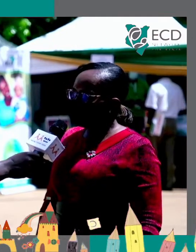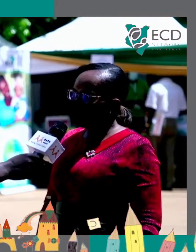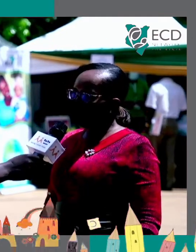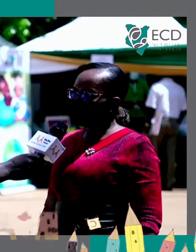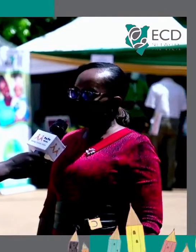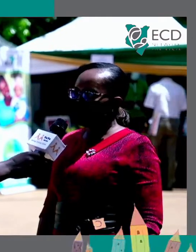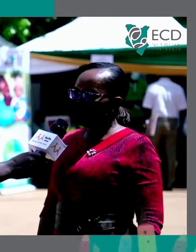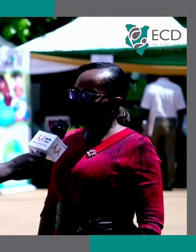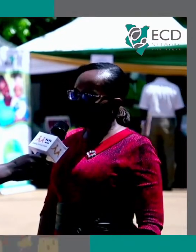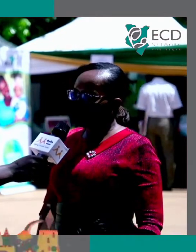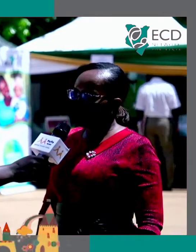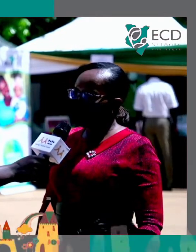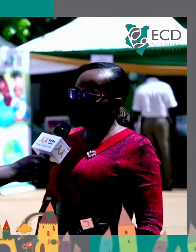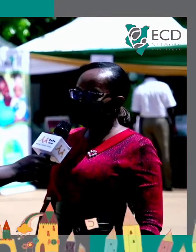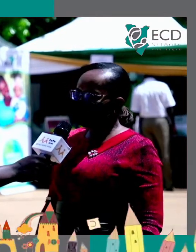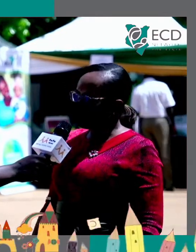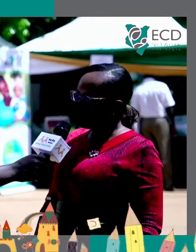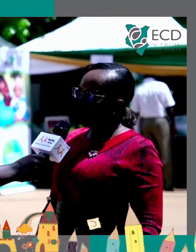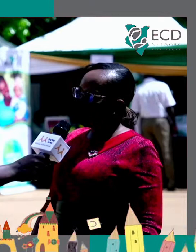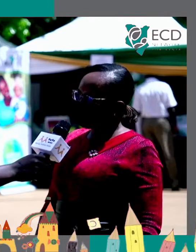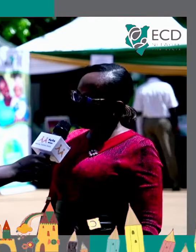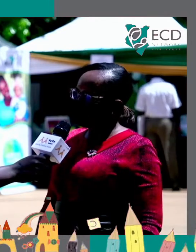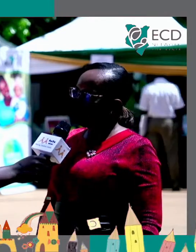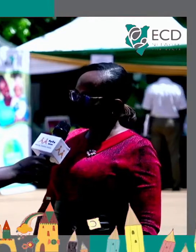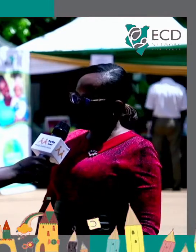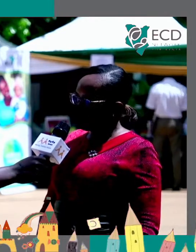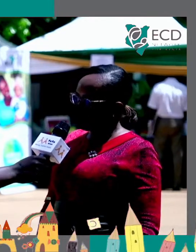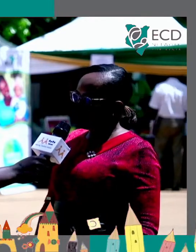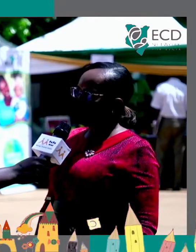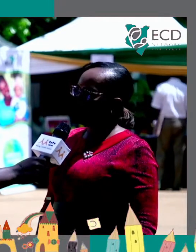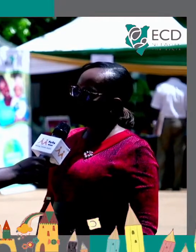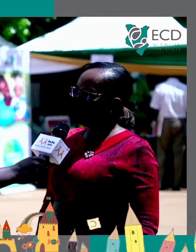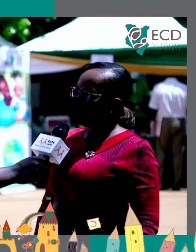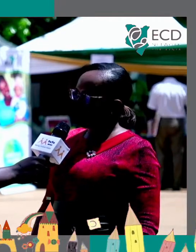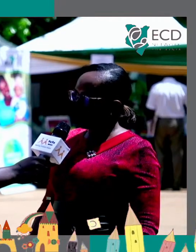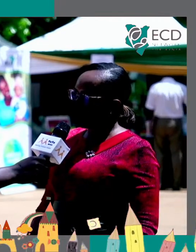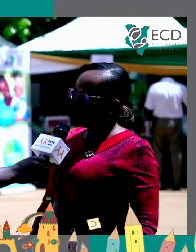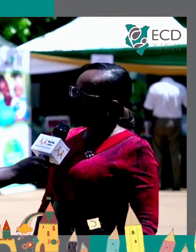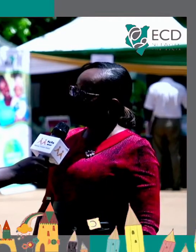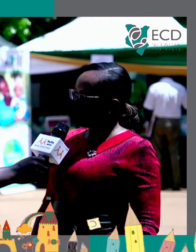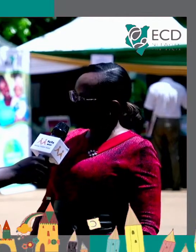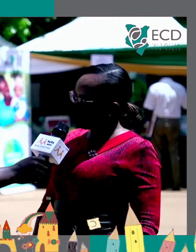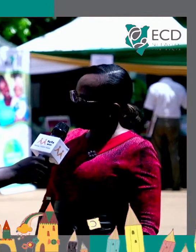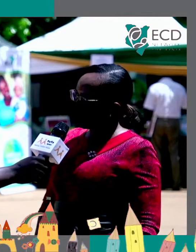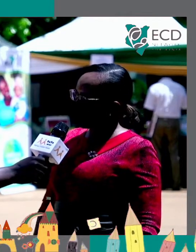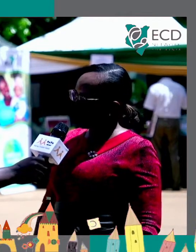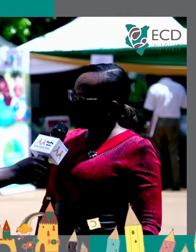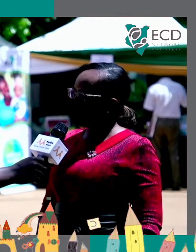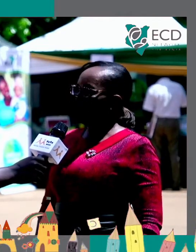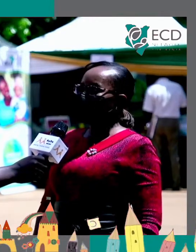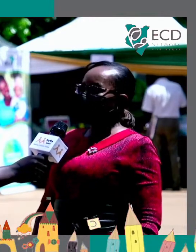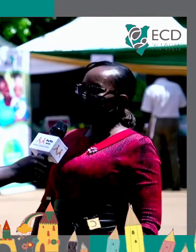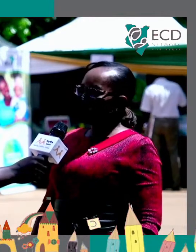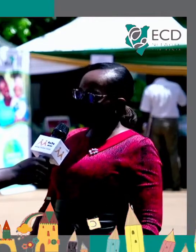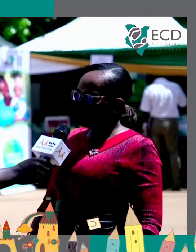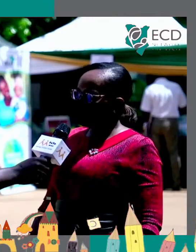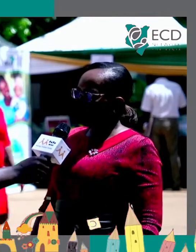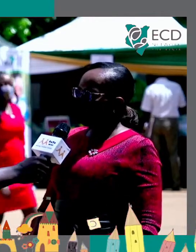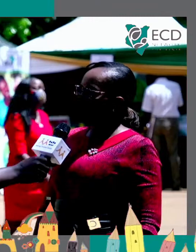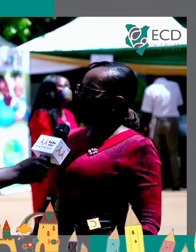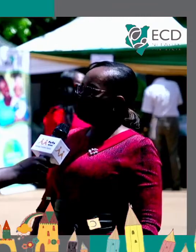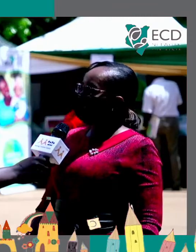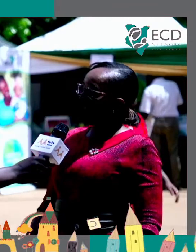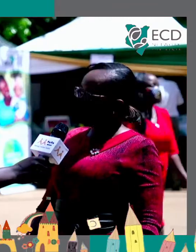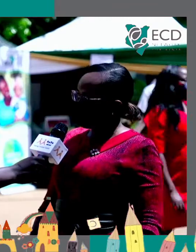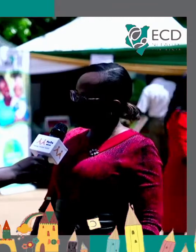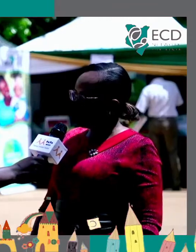so even in countries that are more developed than us, they are yet to start vaccinating children. Studies